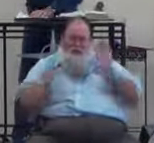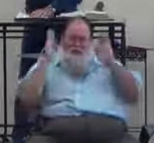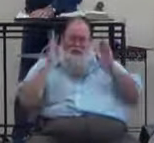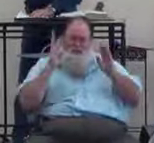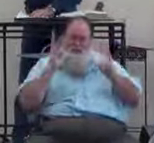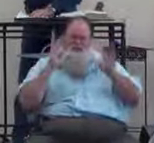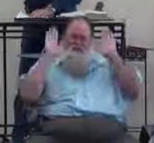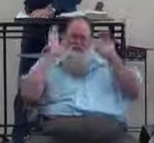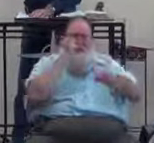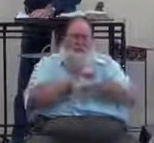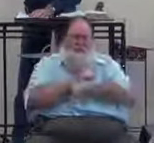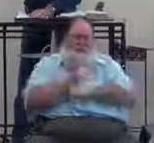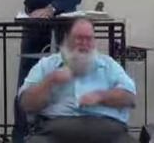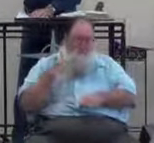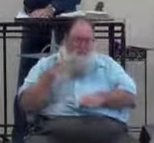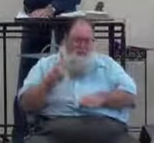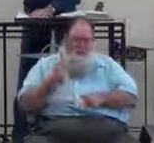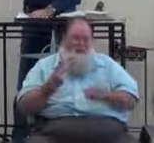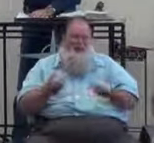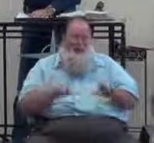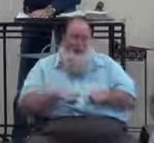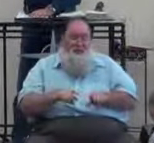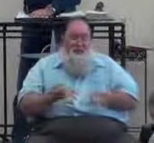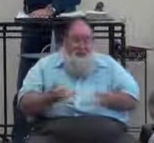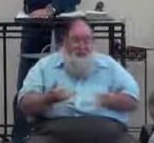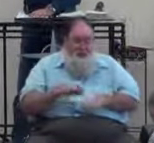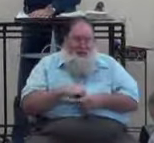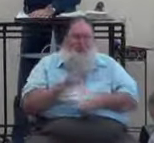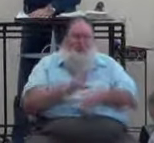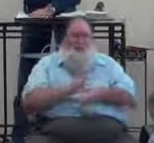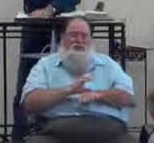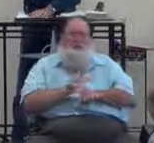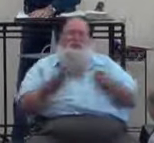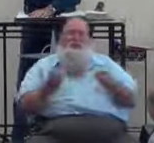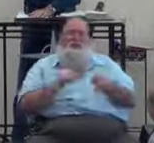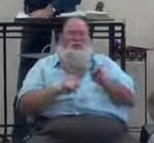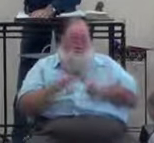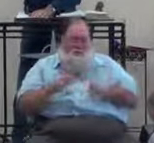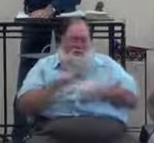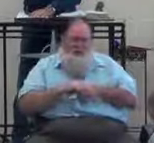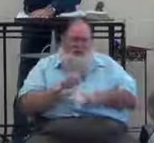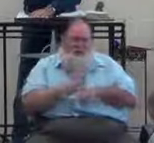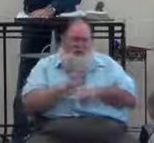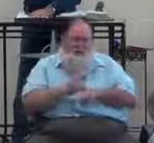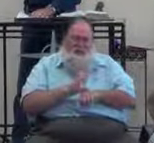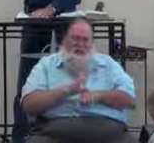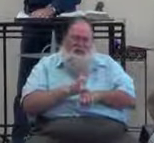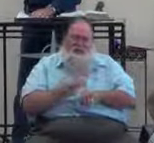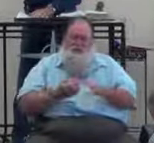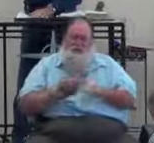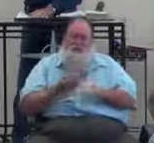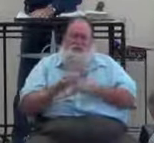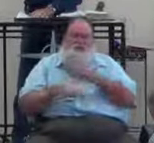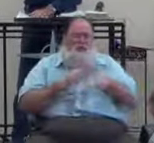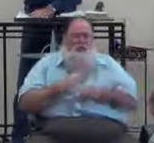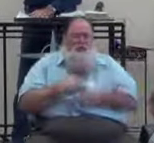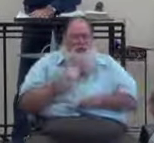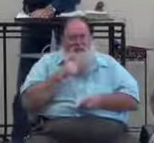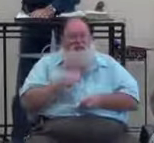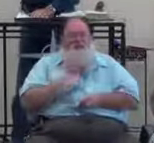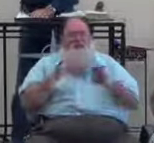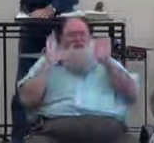And we've seen them happen even today in the church. So many people in the church universal today said miracles